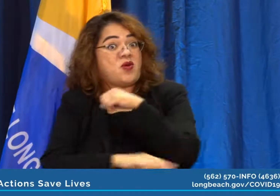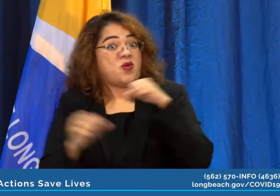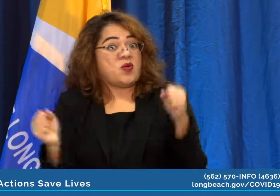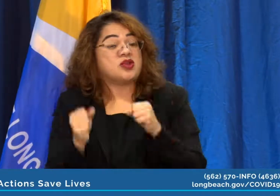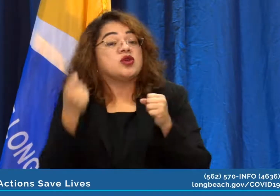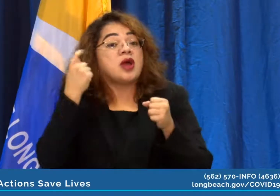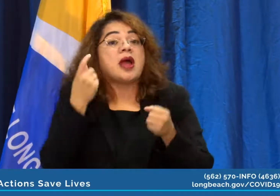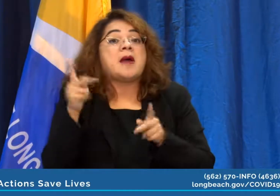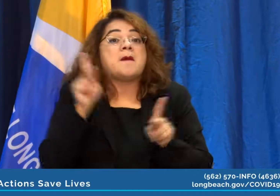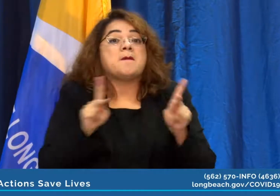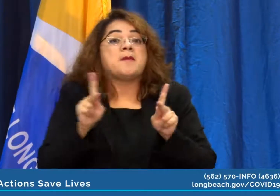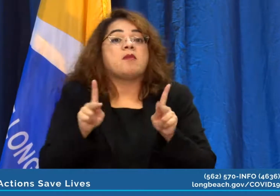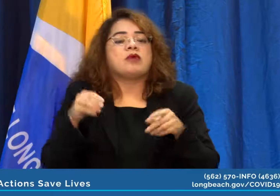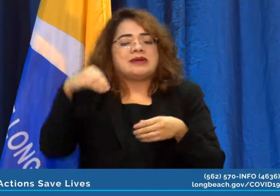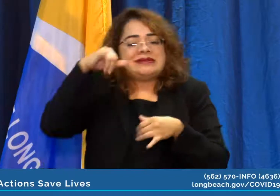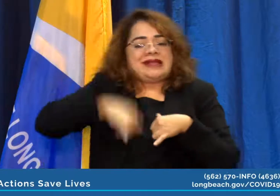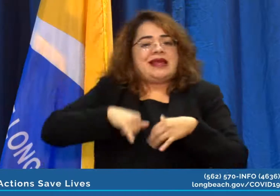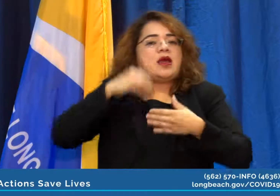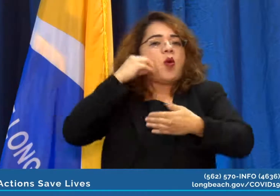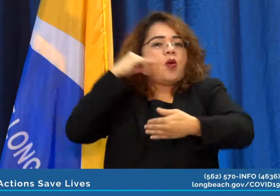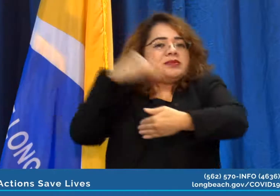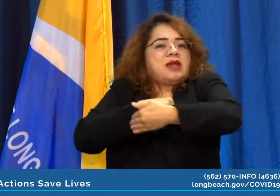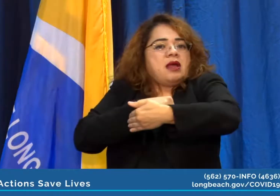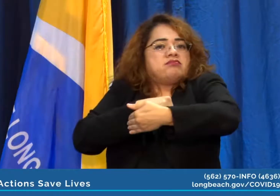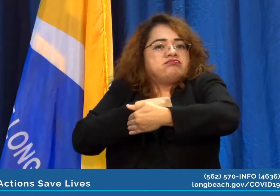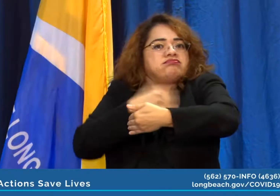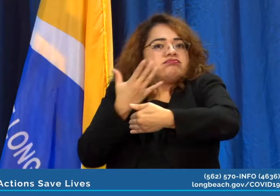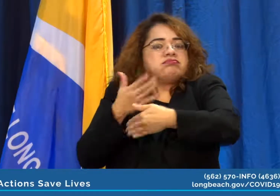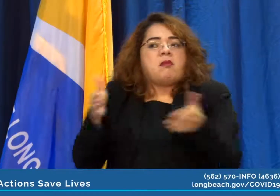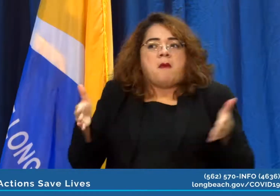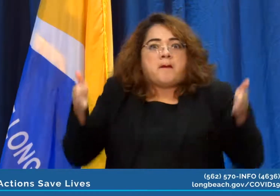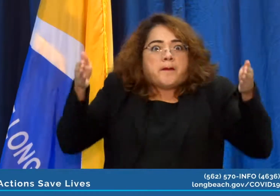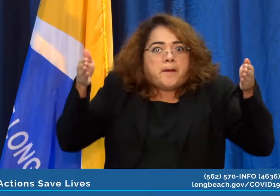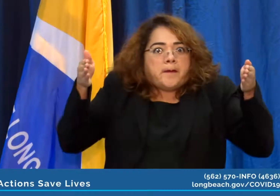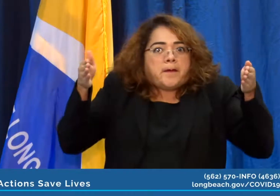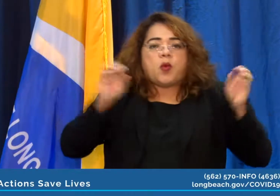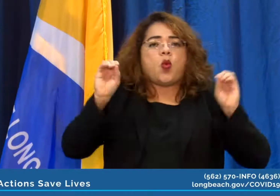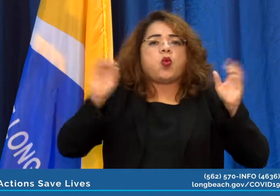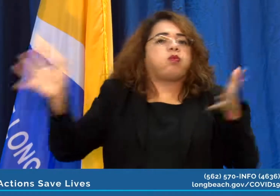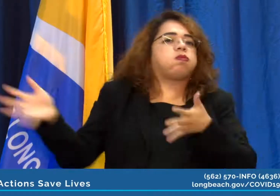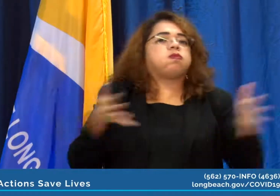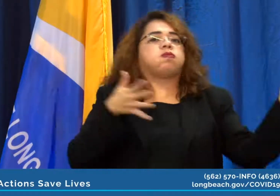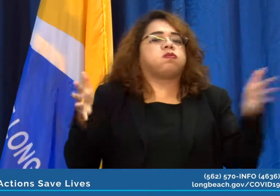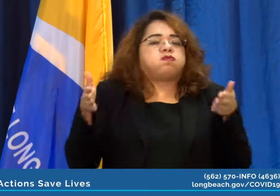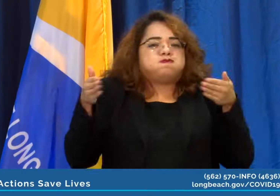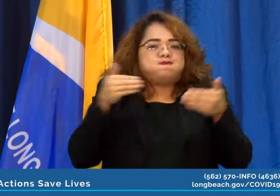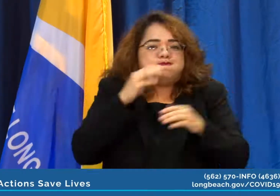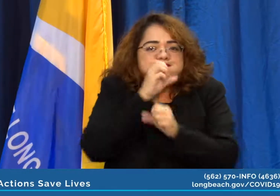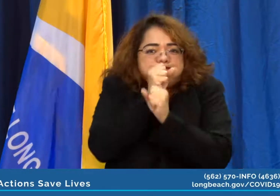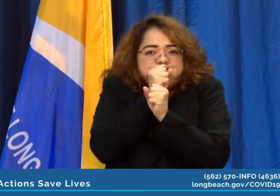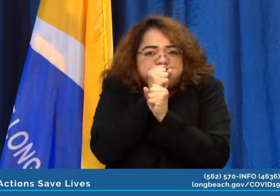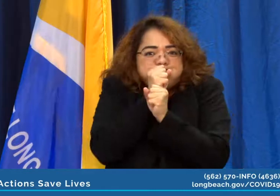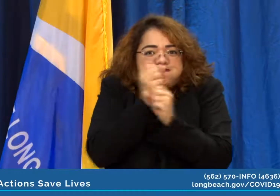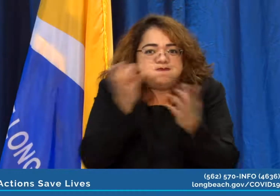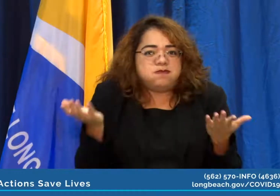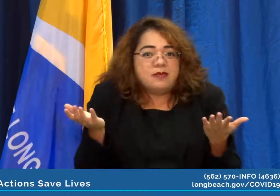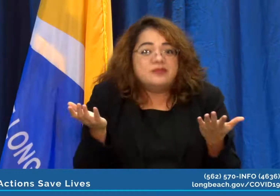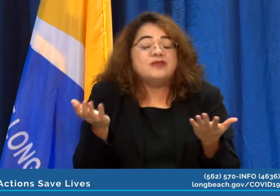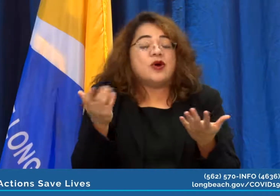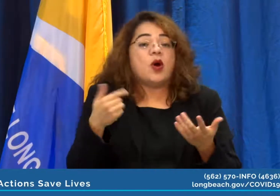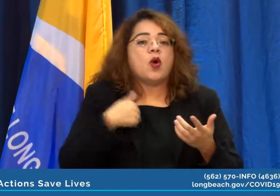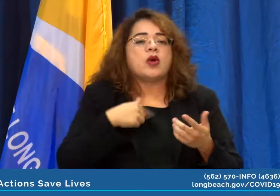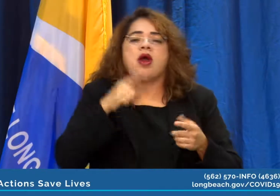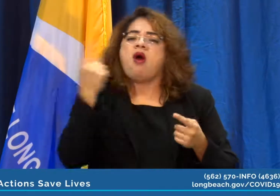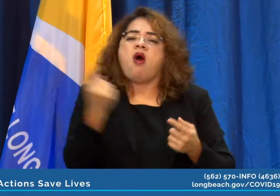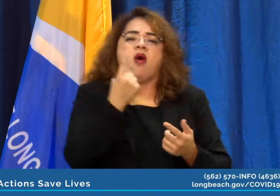indoors more, spending more time indoors. As the mayor said, we're looking at a lot of different options. We